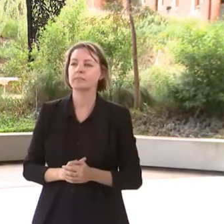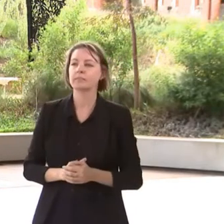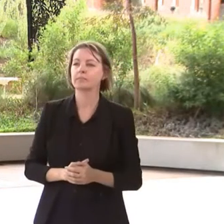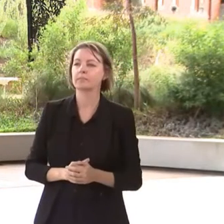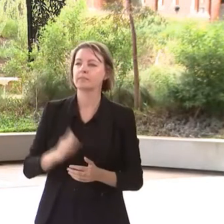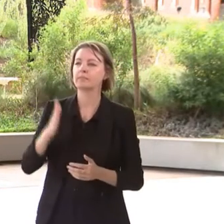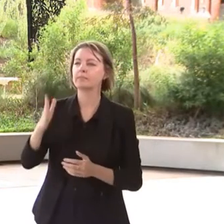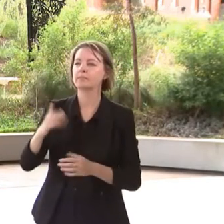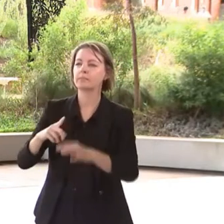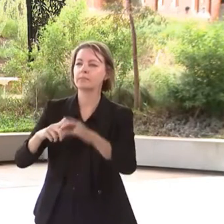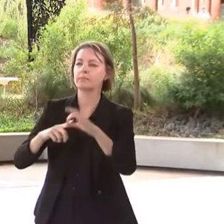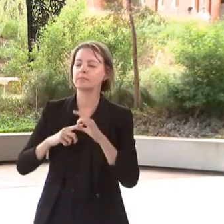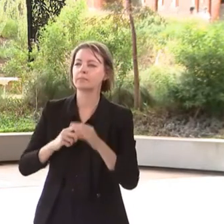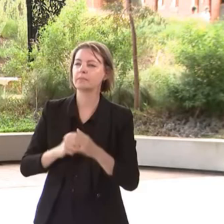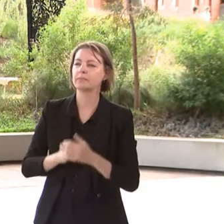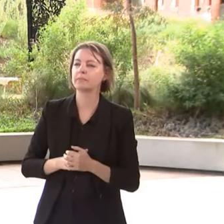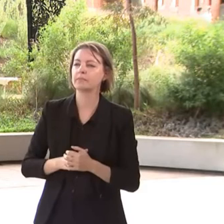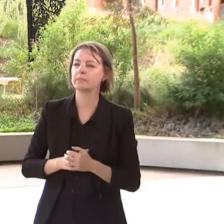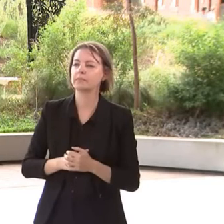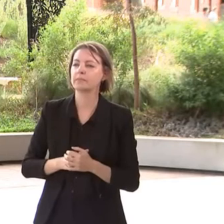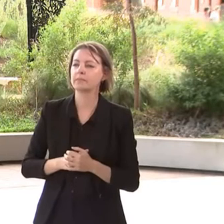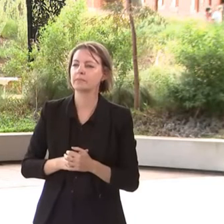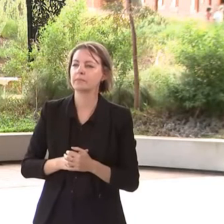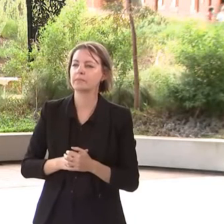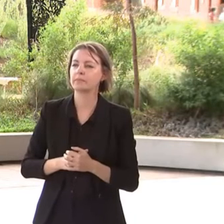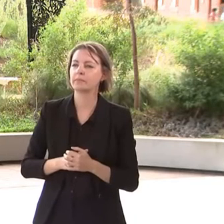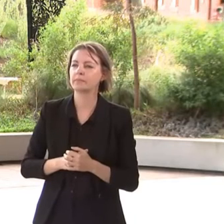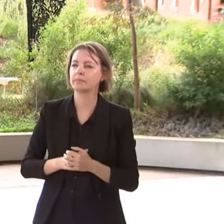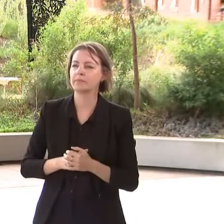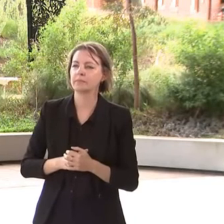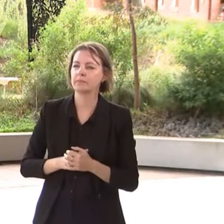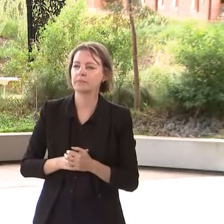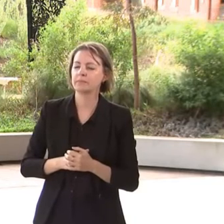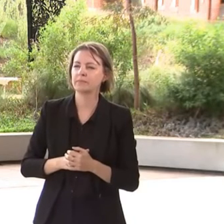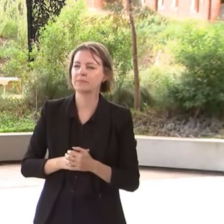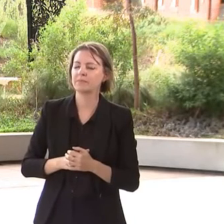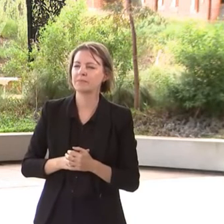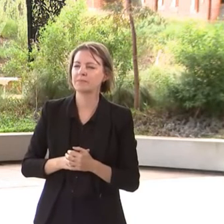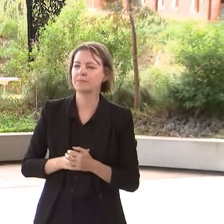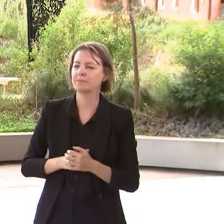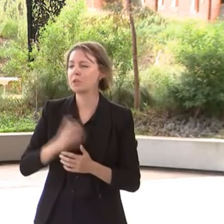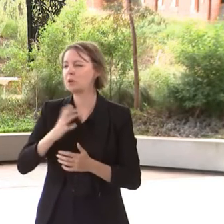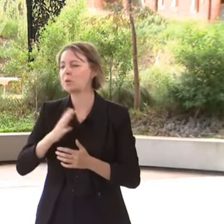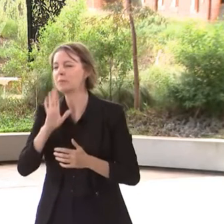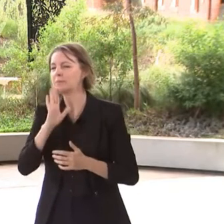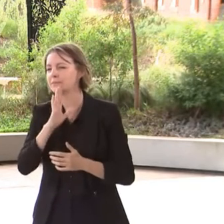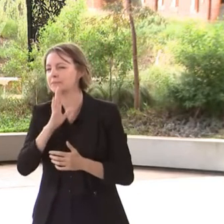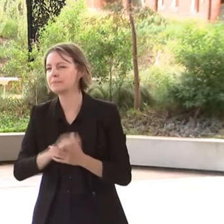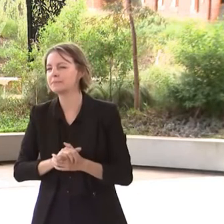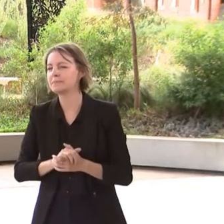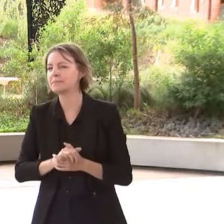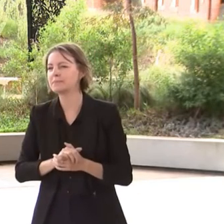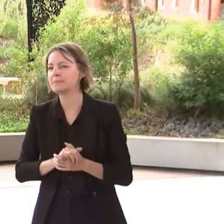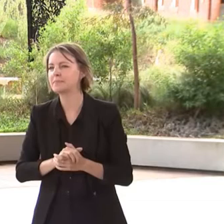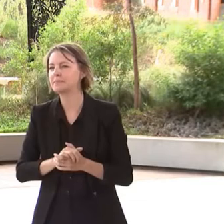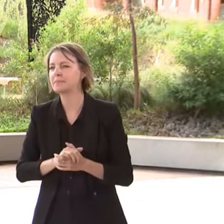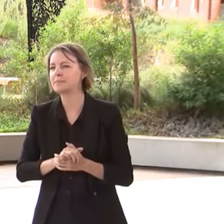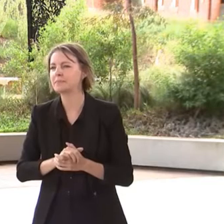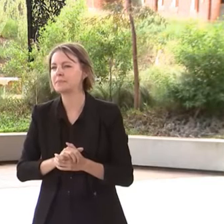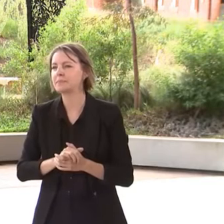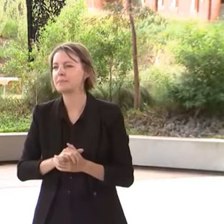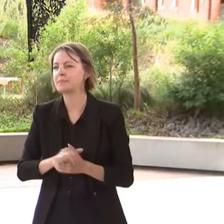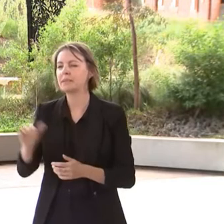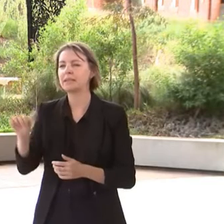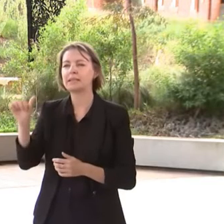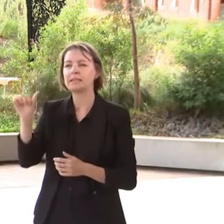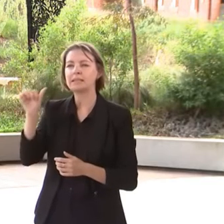there's no strong evidence for surveillance testing over testing to stay in schools. So what was the first part? The Prime Minister said yesterday there's no strong